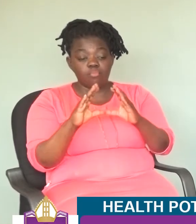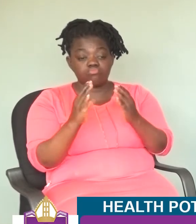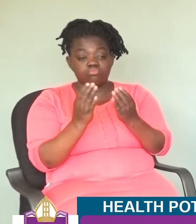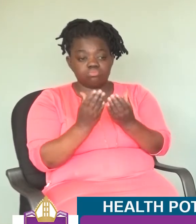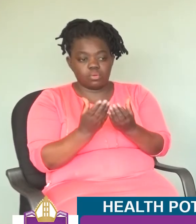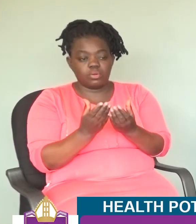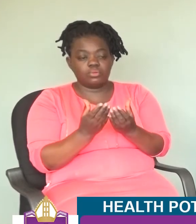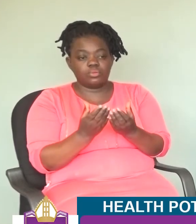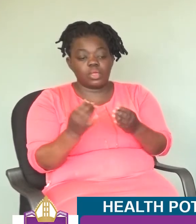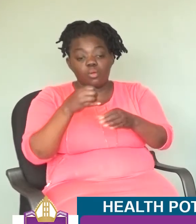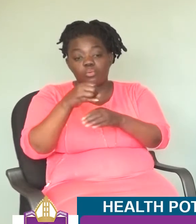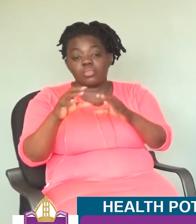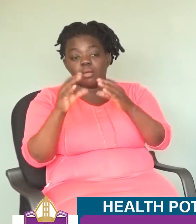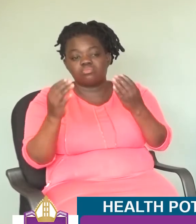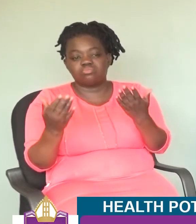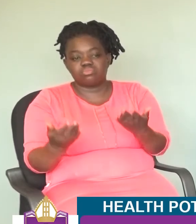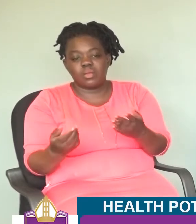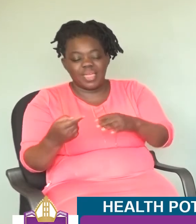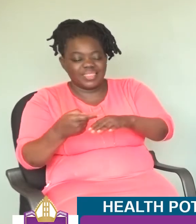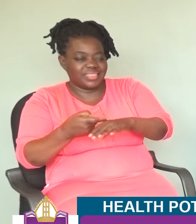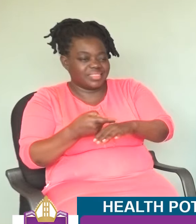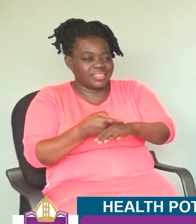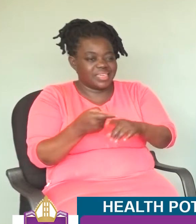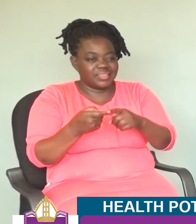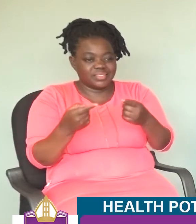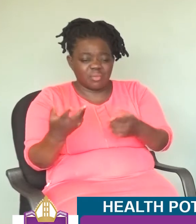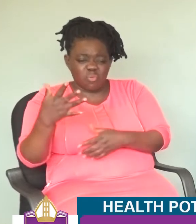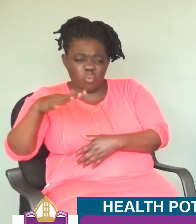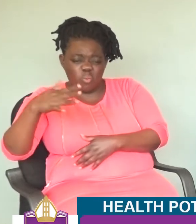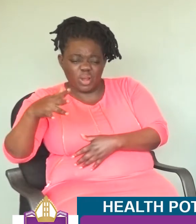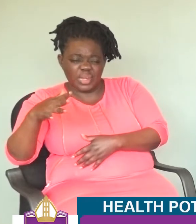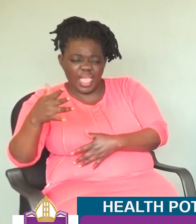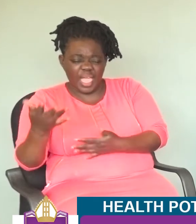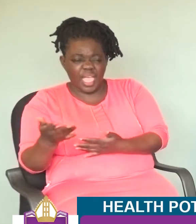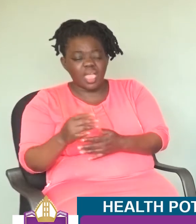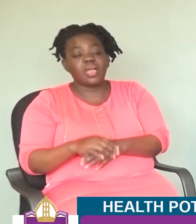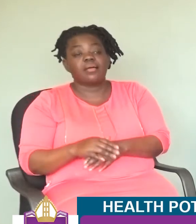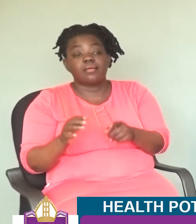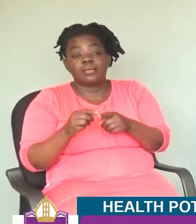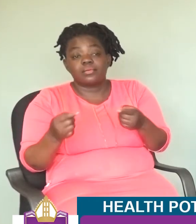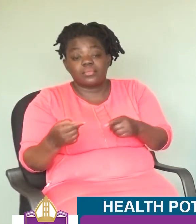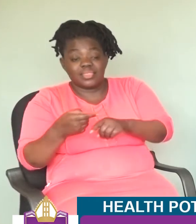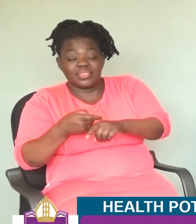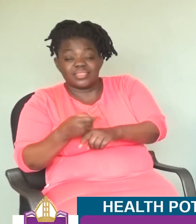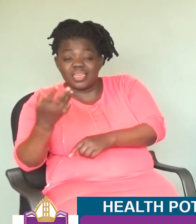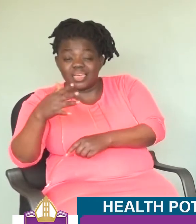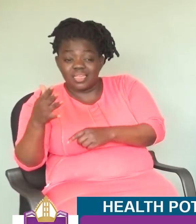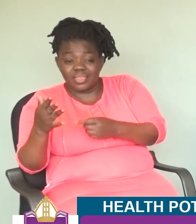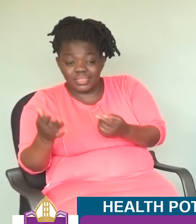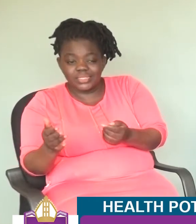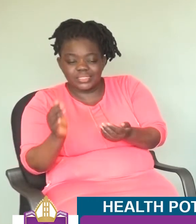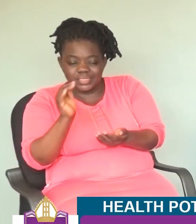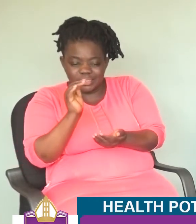And within that ball, there are a lot of tissues and fluids. And those tissues and fluids must be kept at a certain